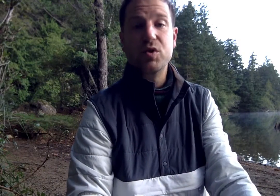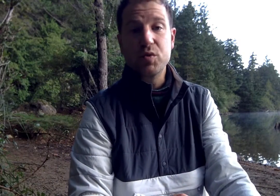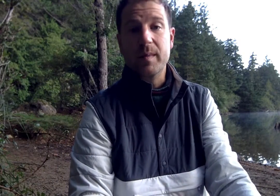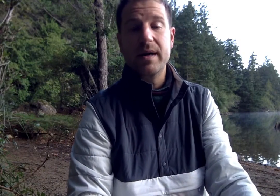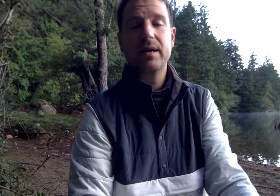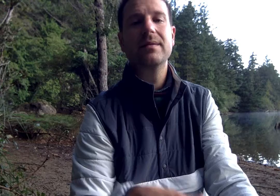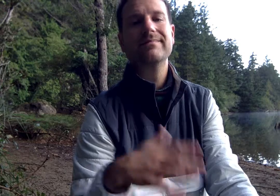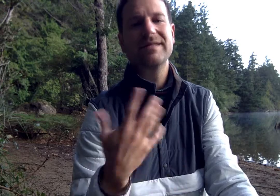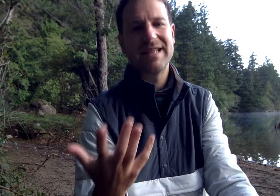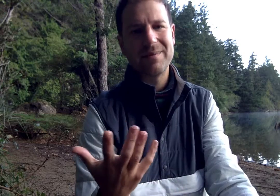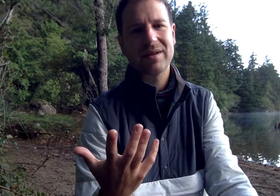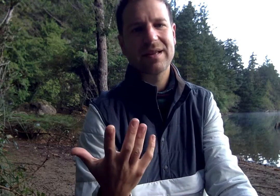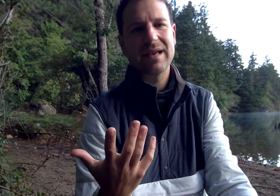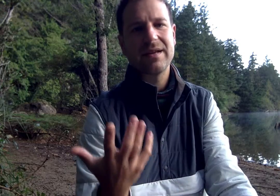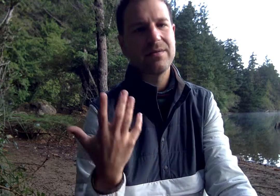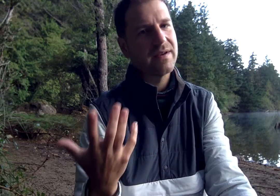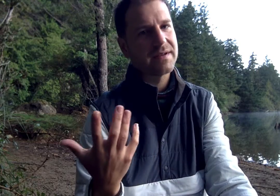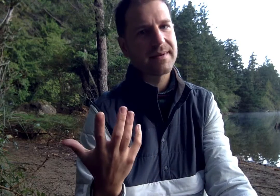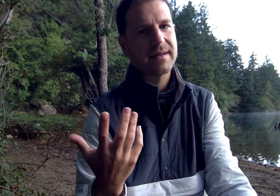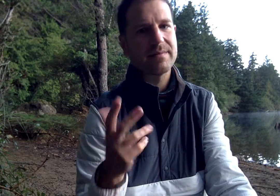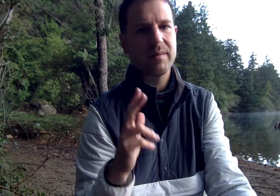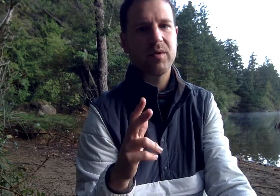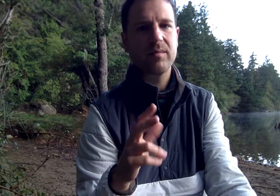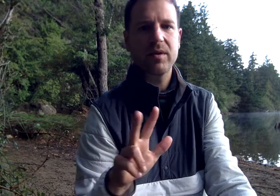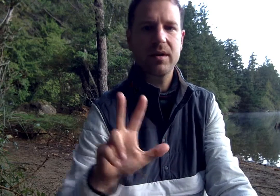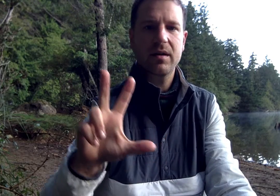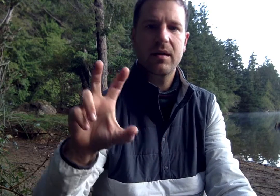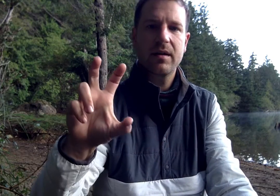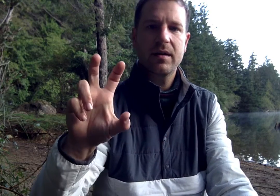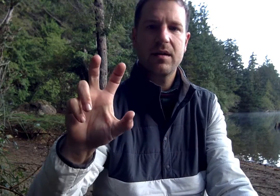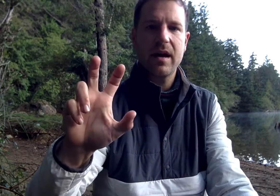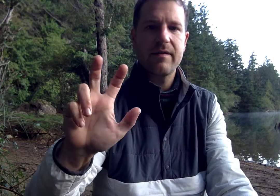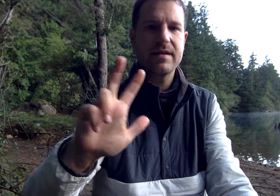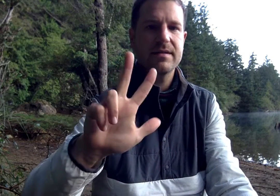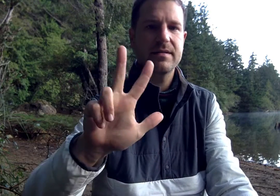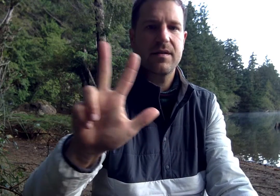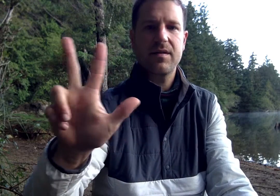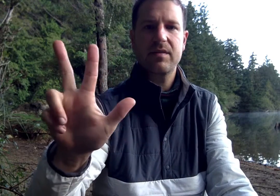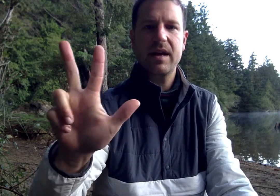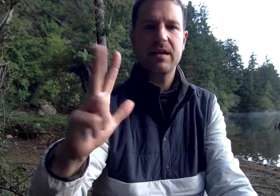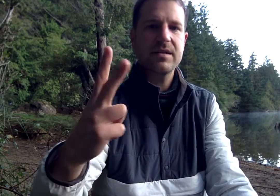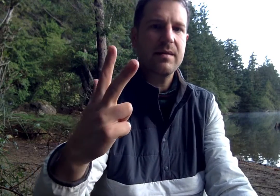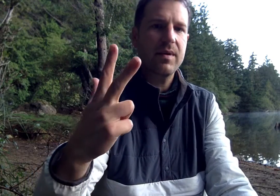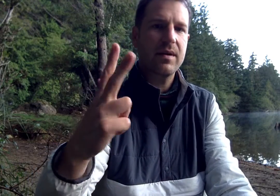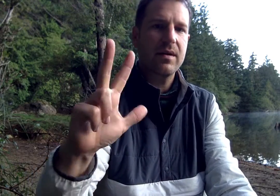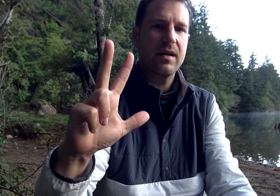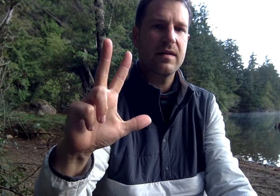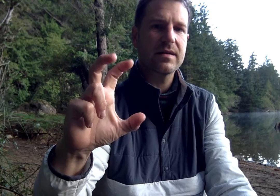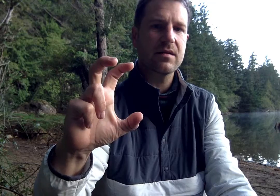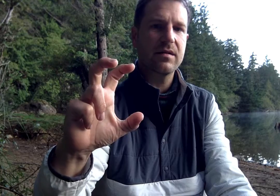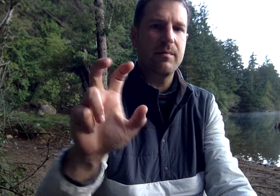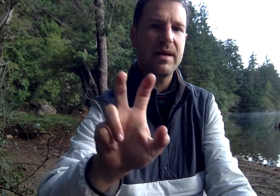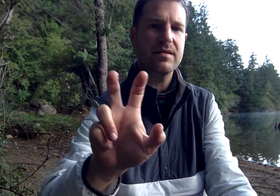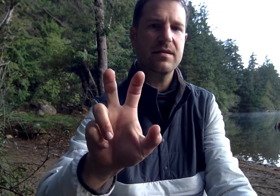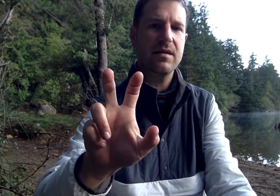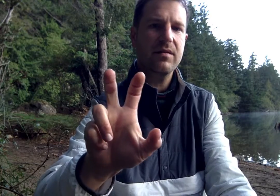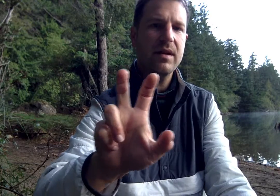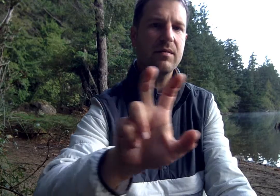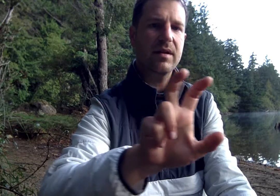Zoom. Typically, again, you fingerspell this, but more and more, you have this three hand shape, and this is called a bent three, where you